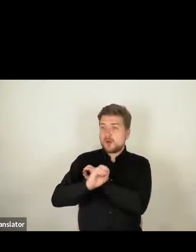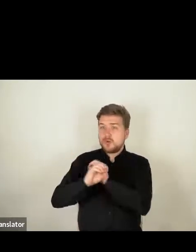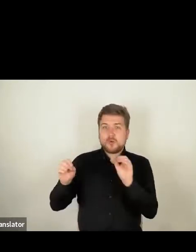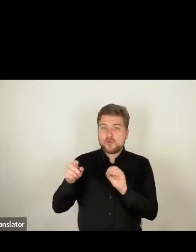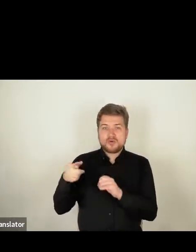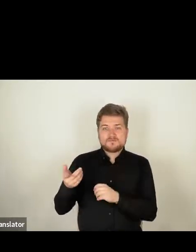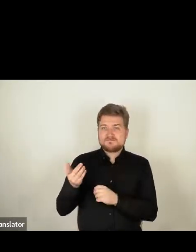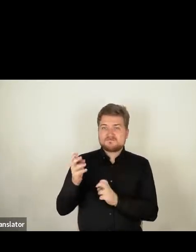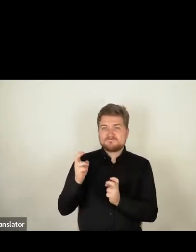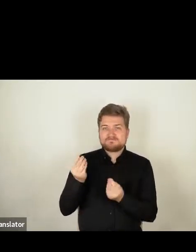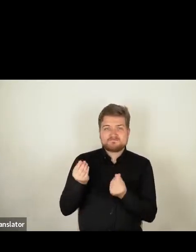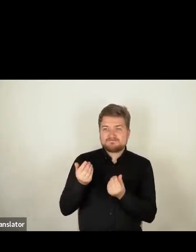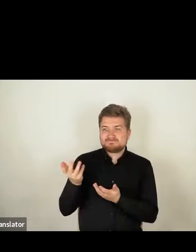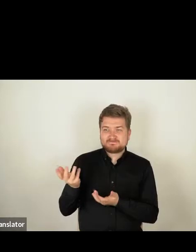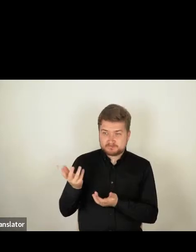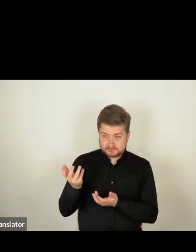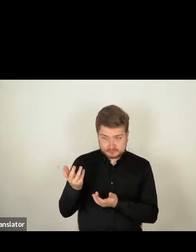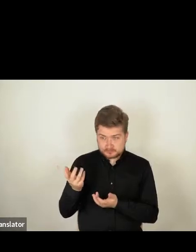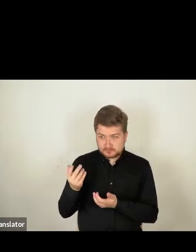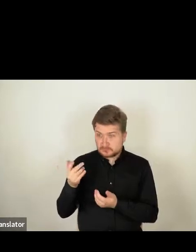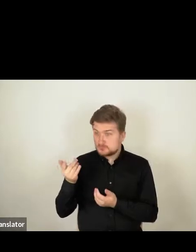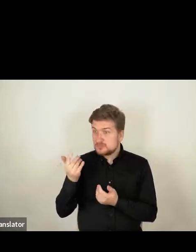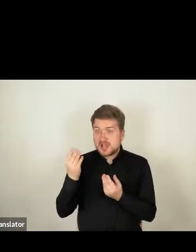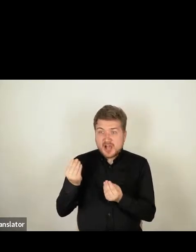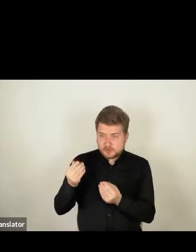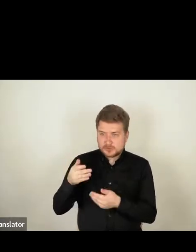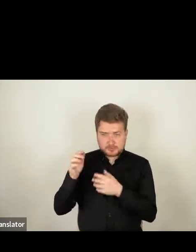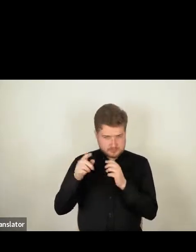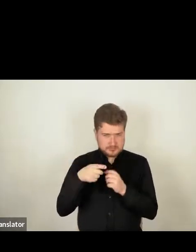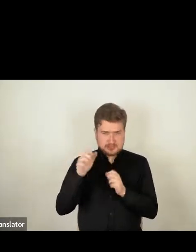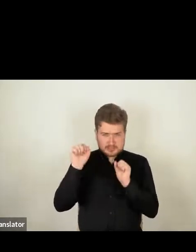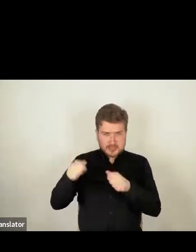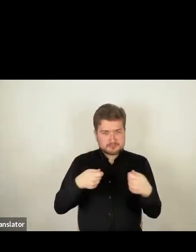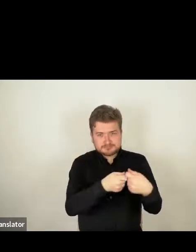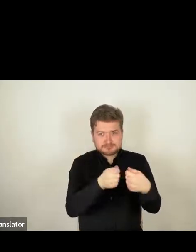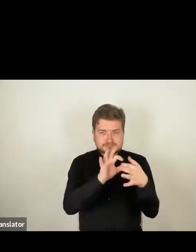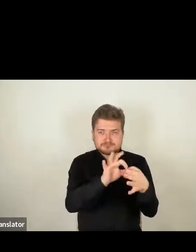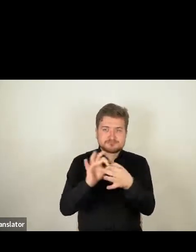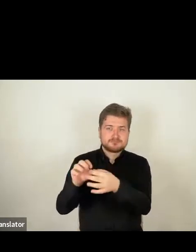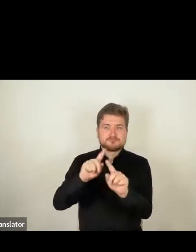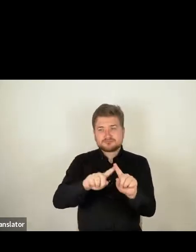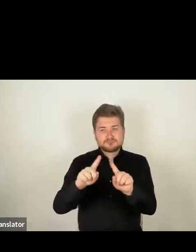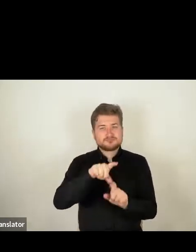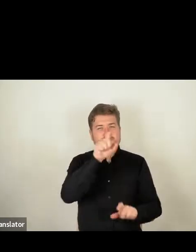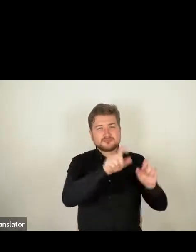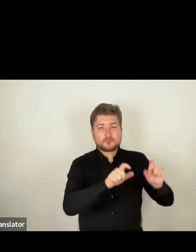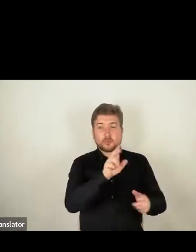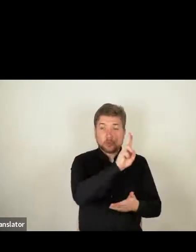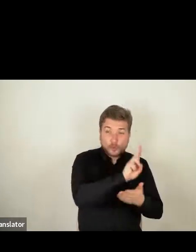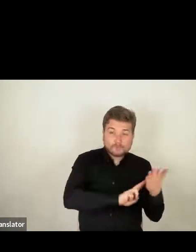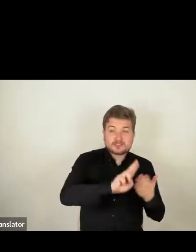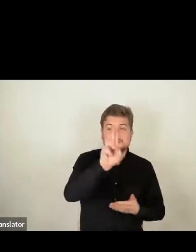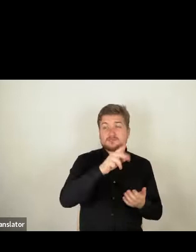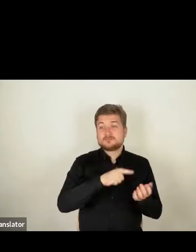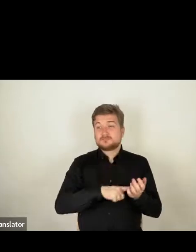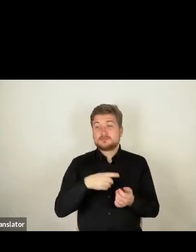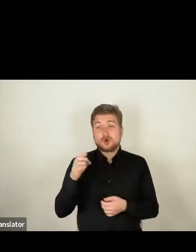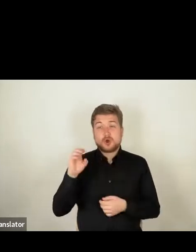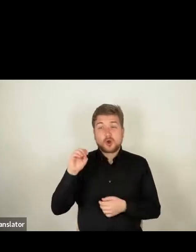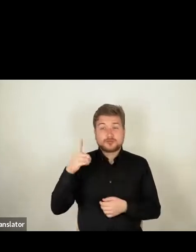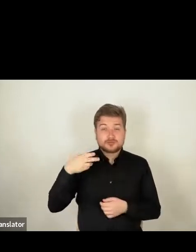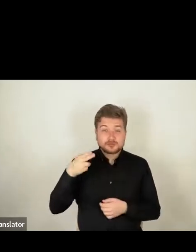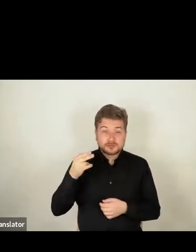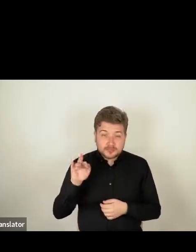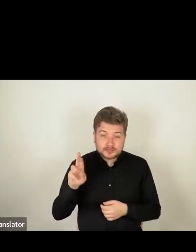other partners are ready to help, academia, international departments like ODIHR. Finally, the fifth step is